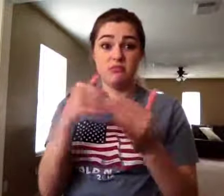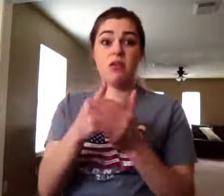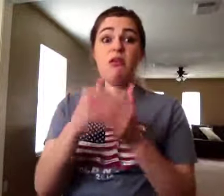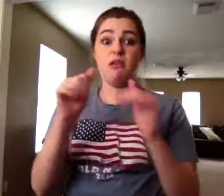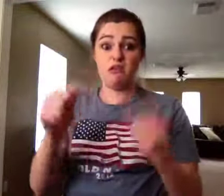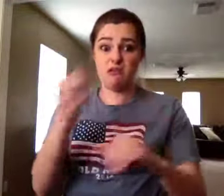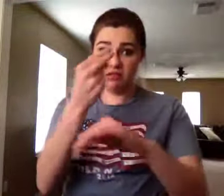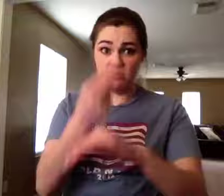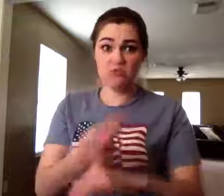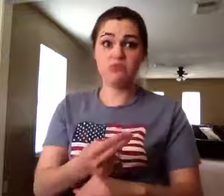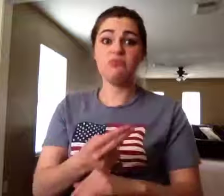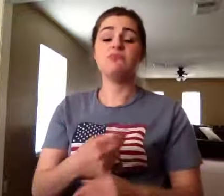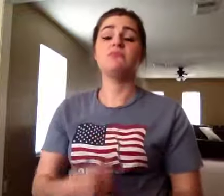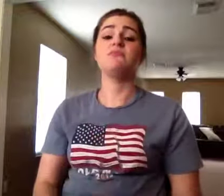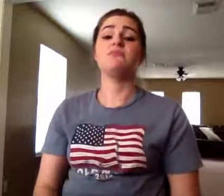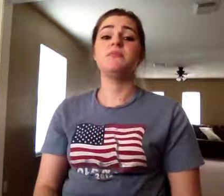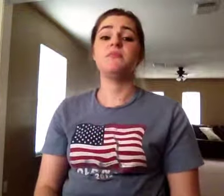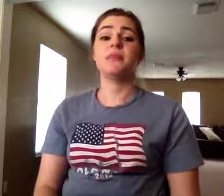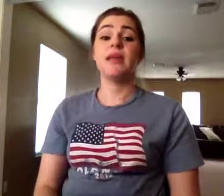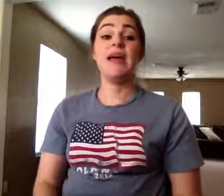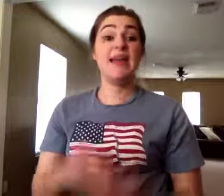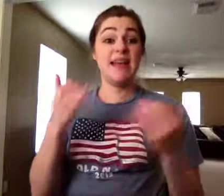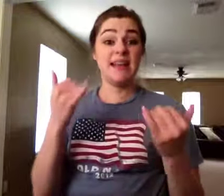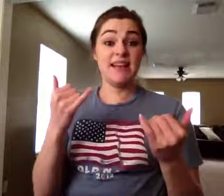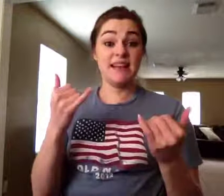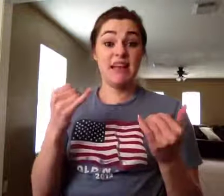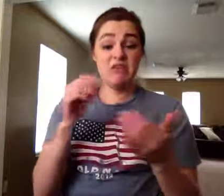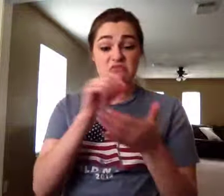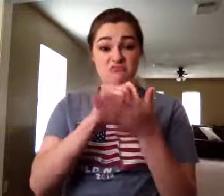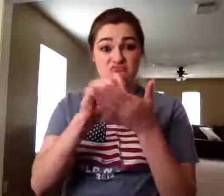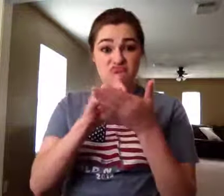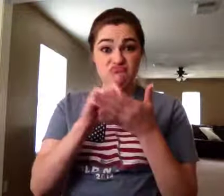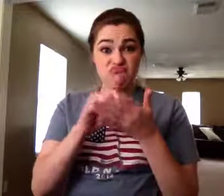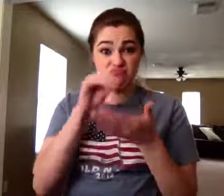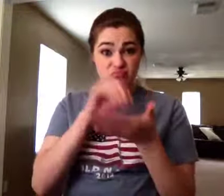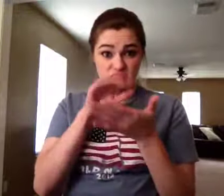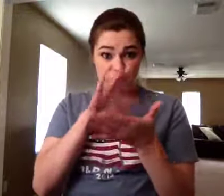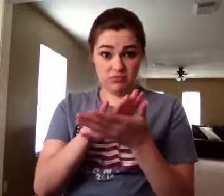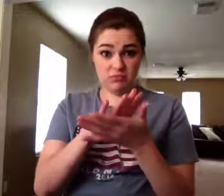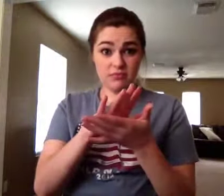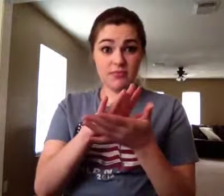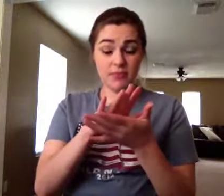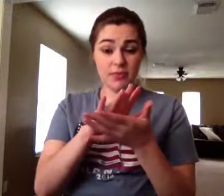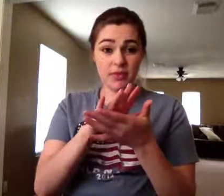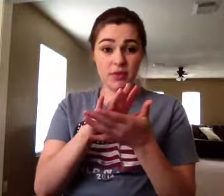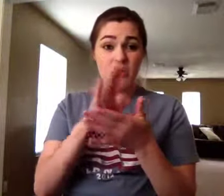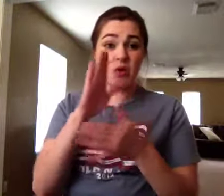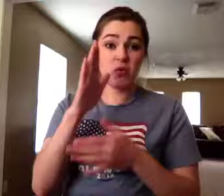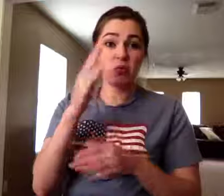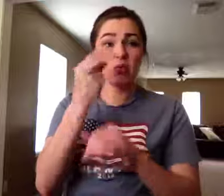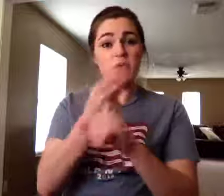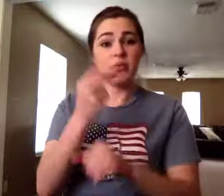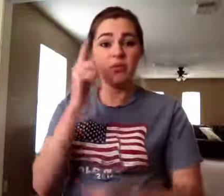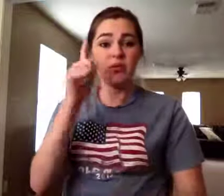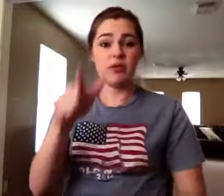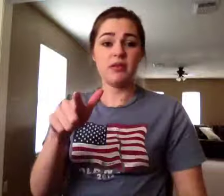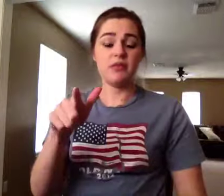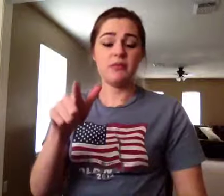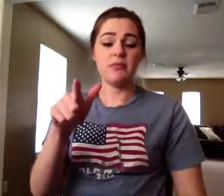Okay, now please write this down, because we'll need this information at the end. The cost of the materials are,